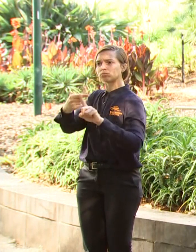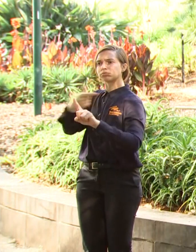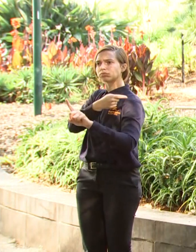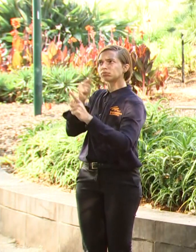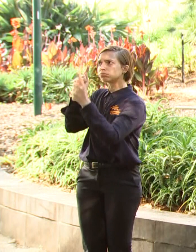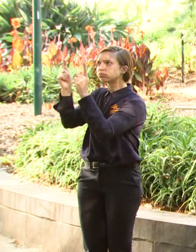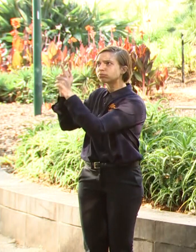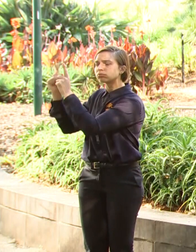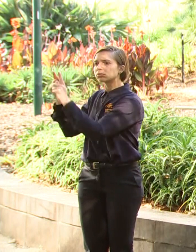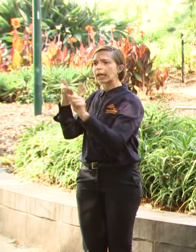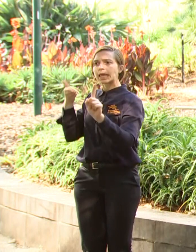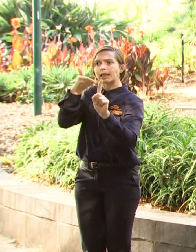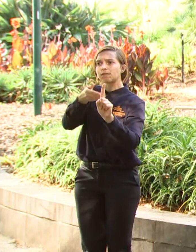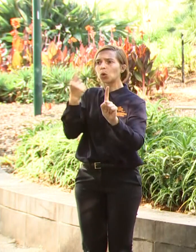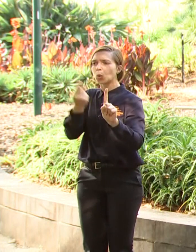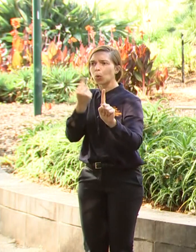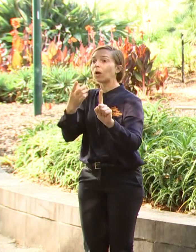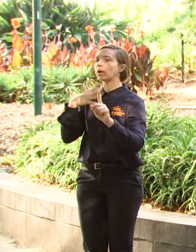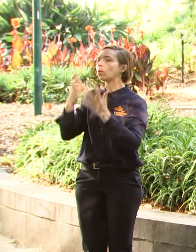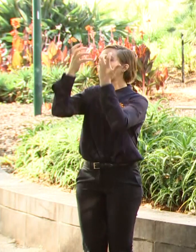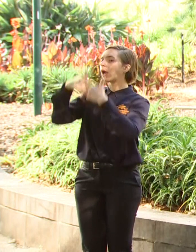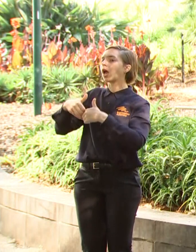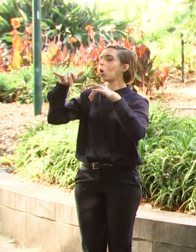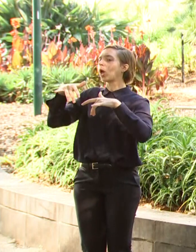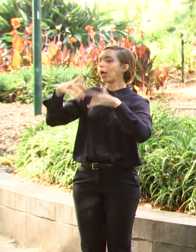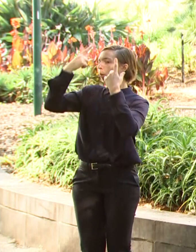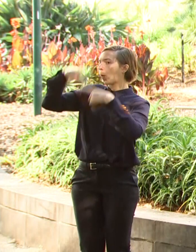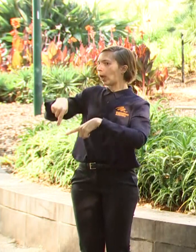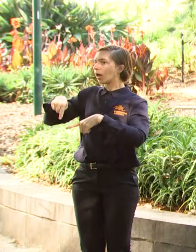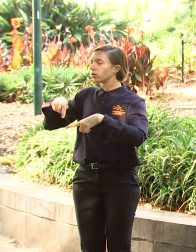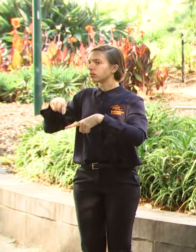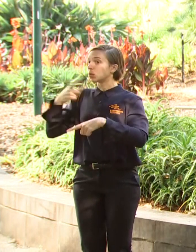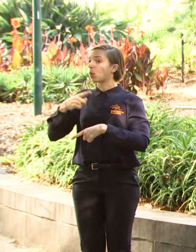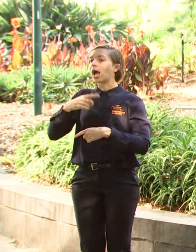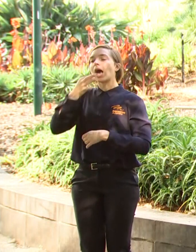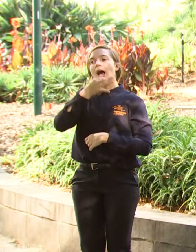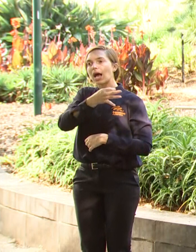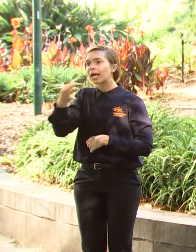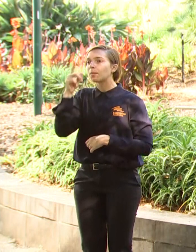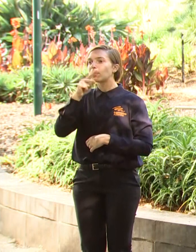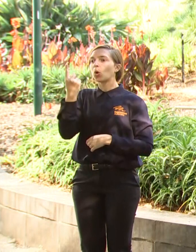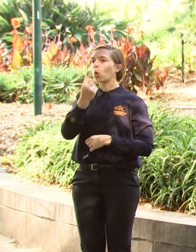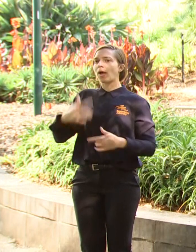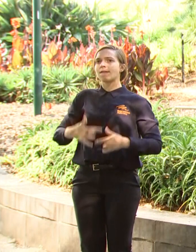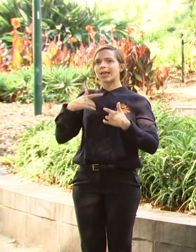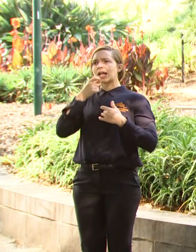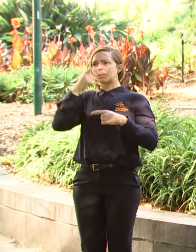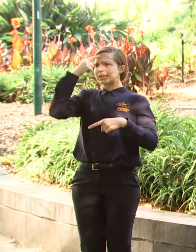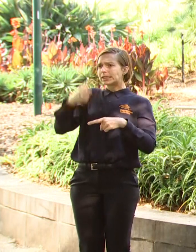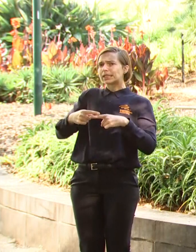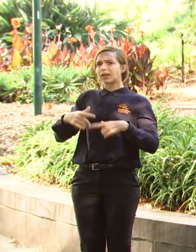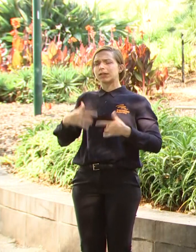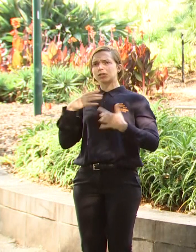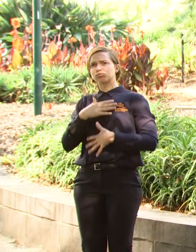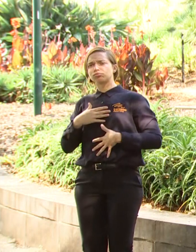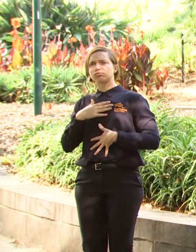who are at those shops at Chadston in those time periods need to get tested, particularly if they feel unwell or if they remember